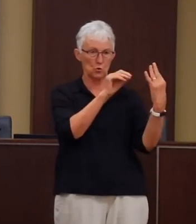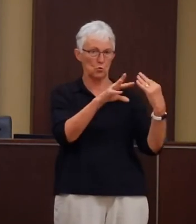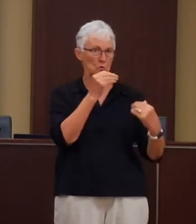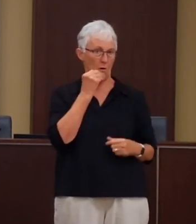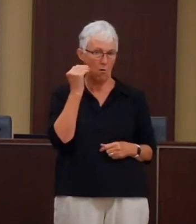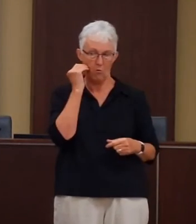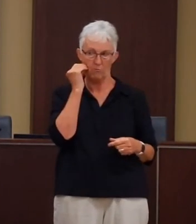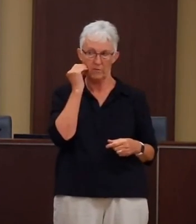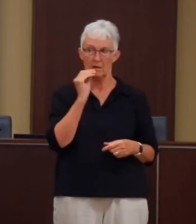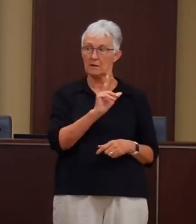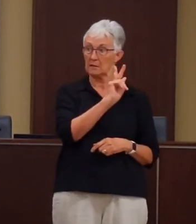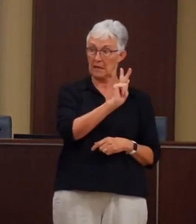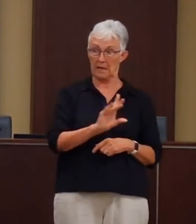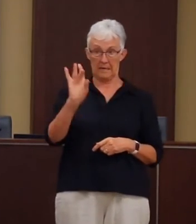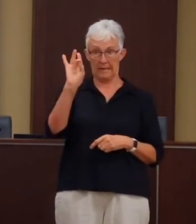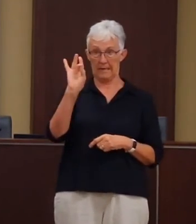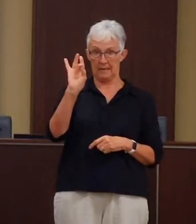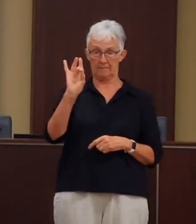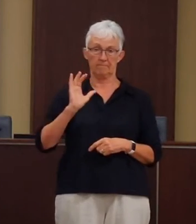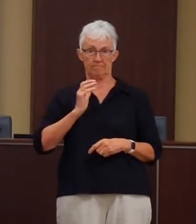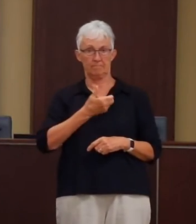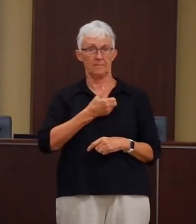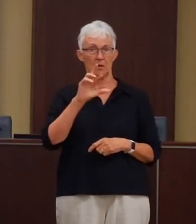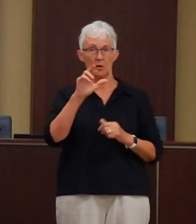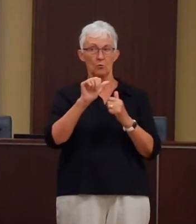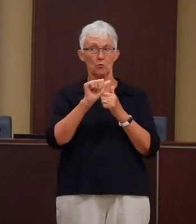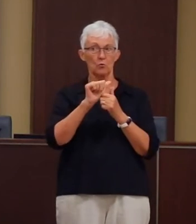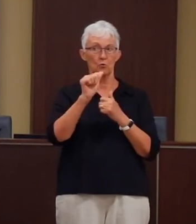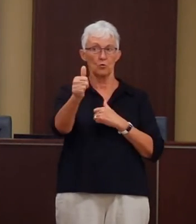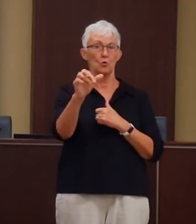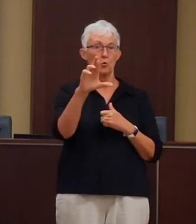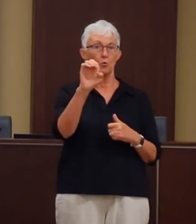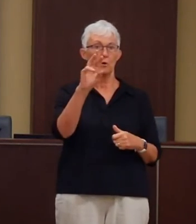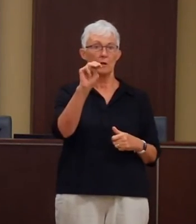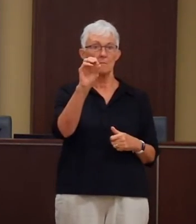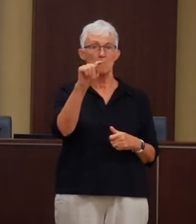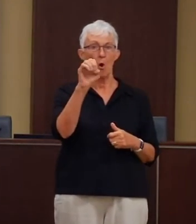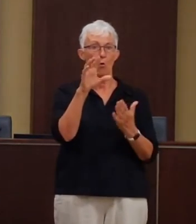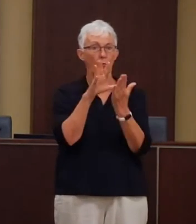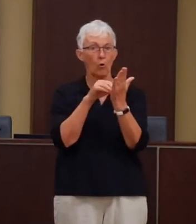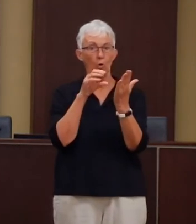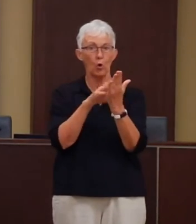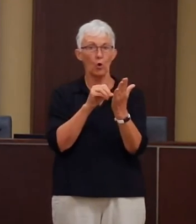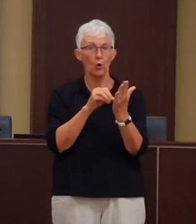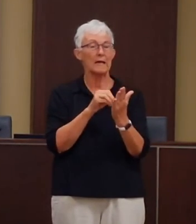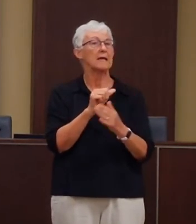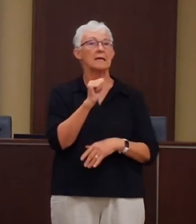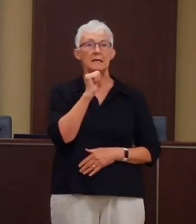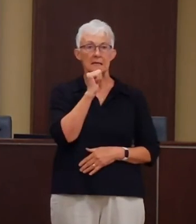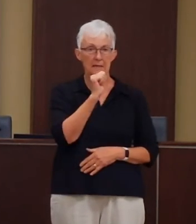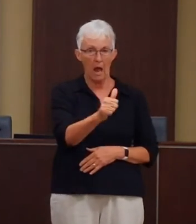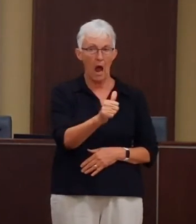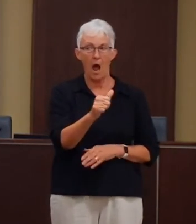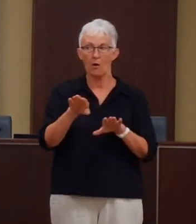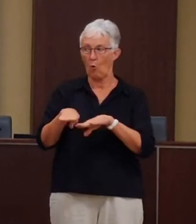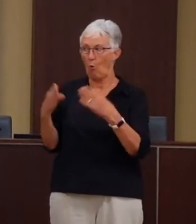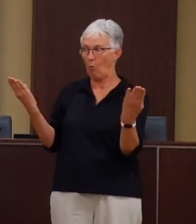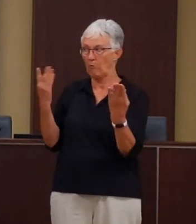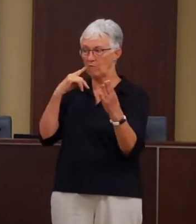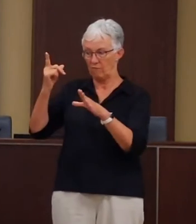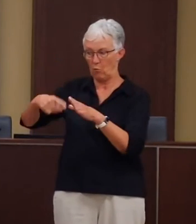grade. The remote learning program will not be an option for quarantined students or students with an